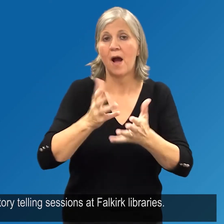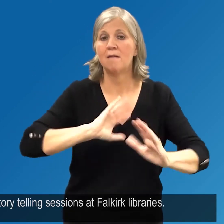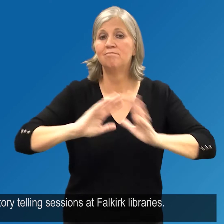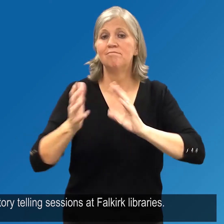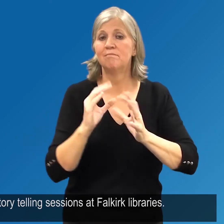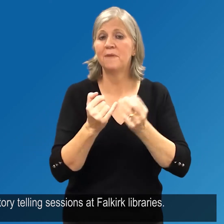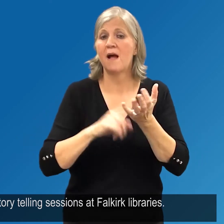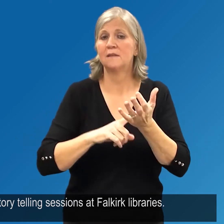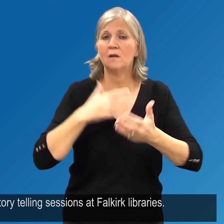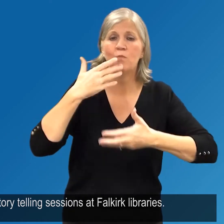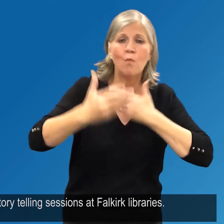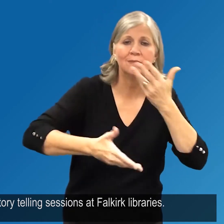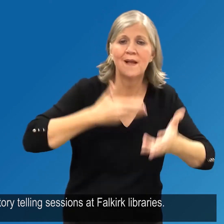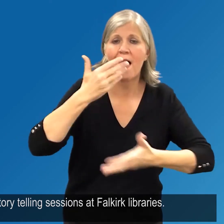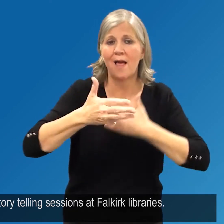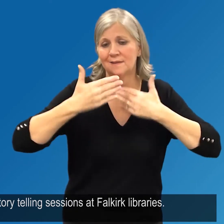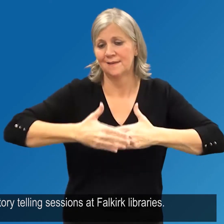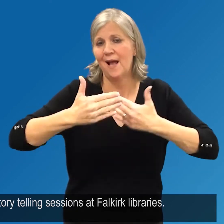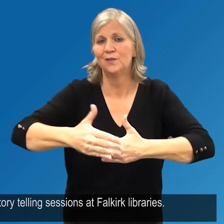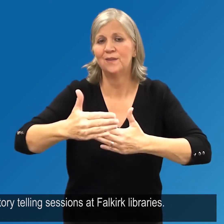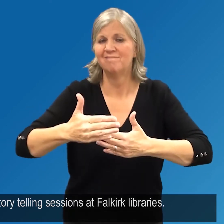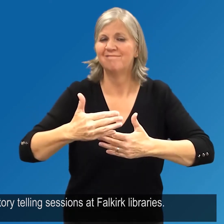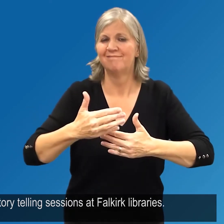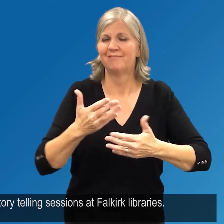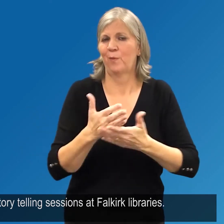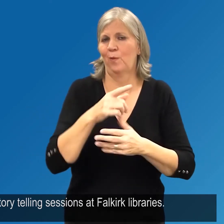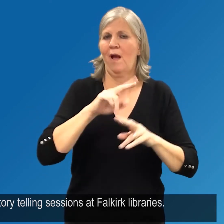Provide BSL storytelling sessions at Falkirk libraries.